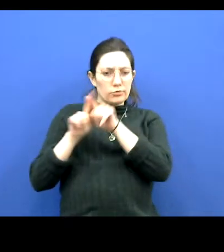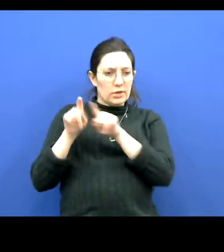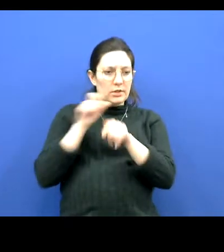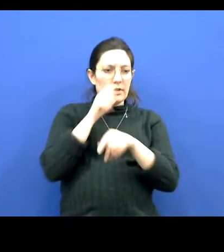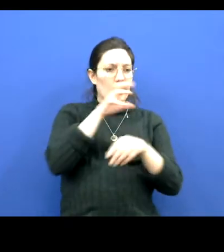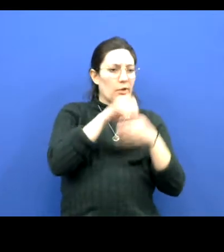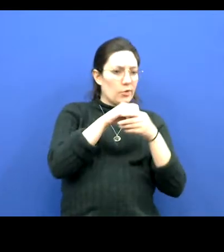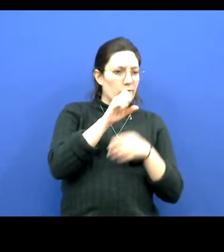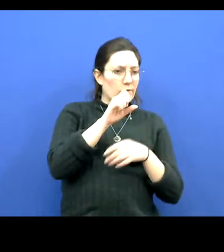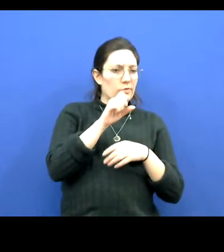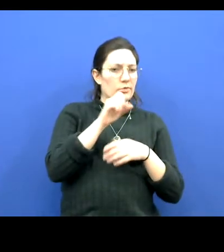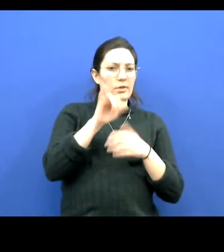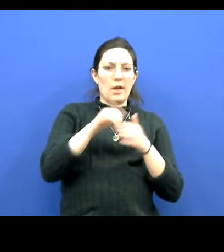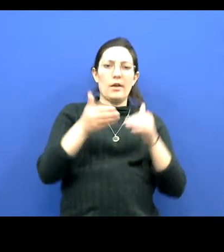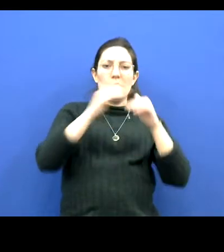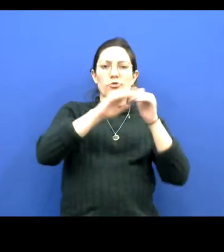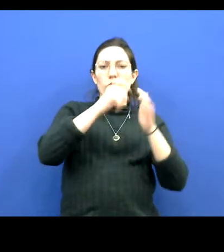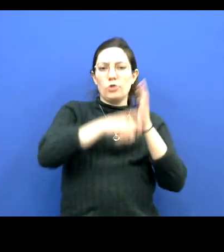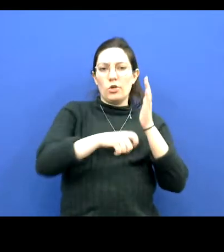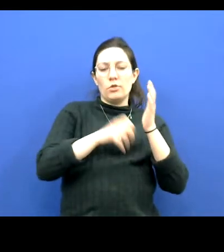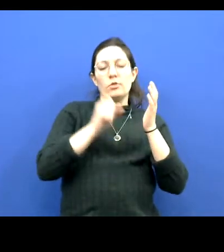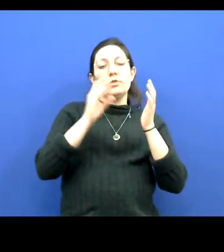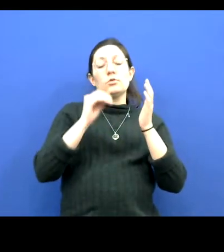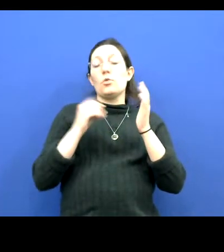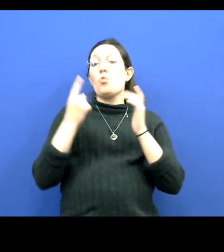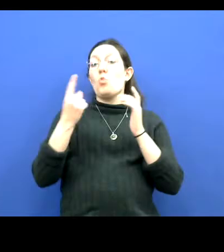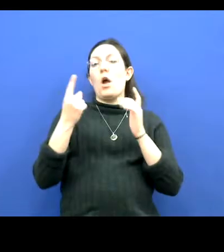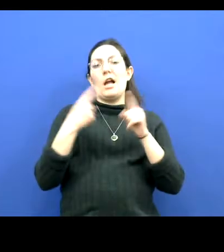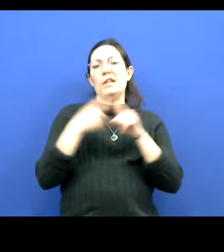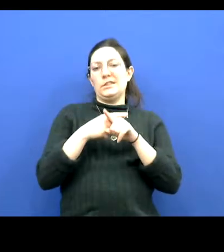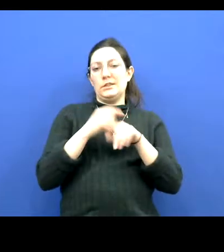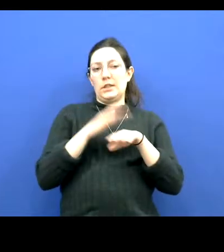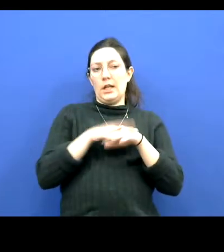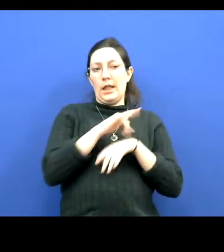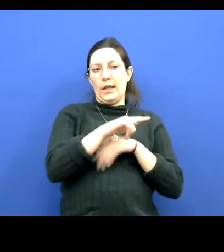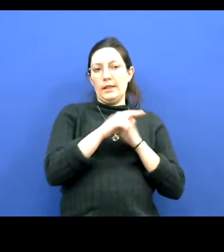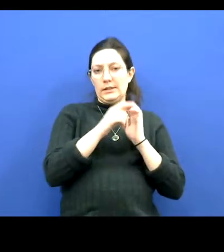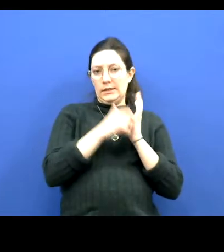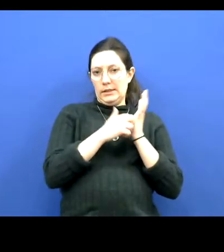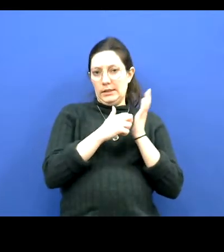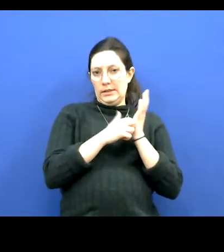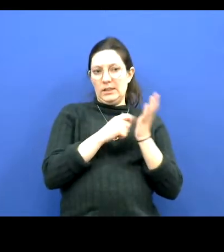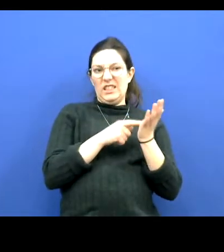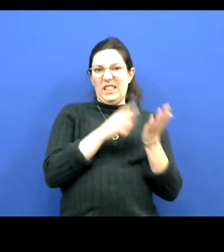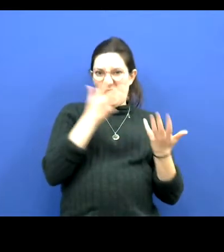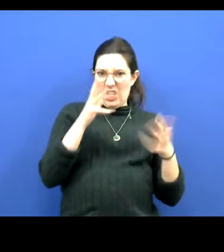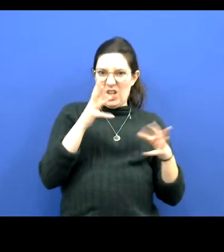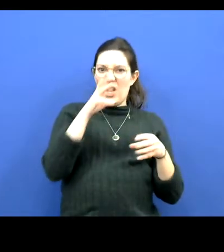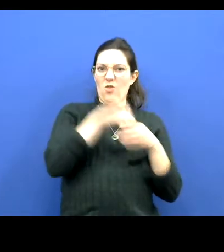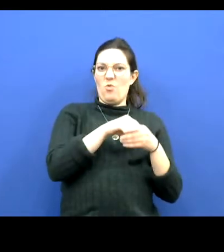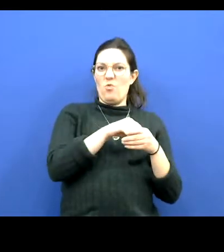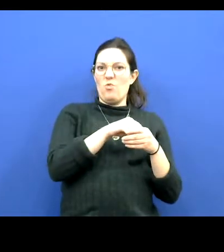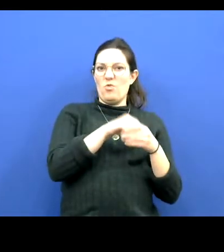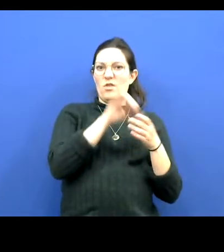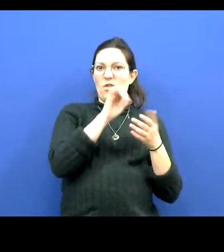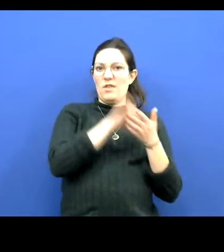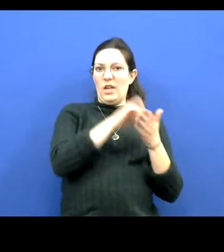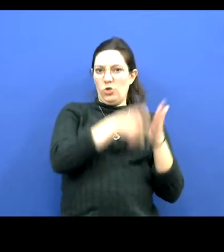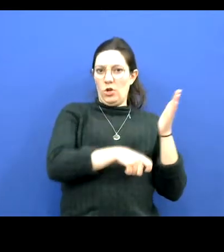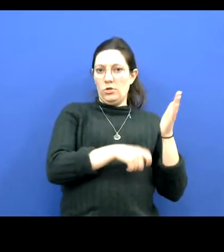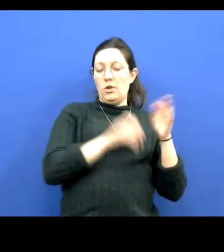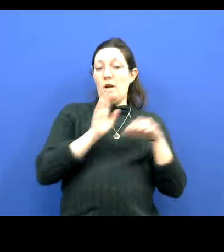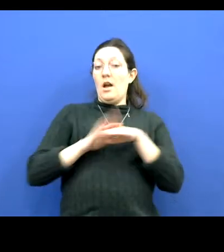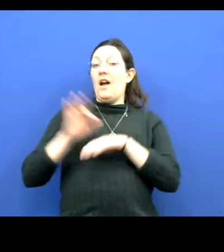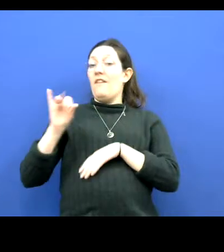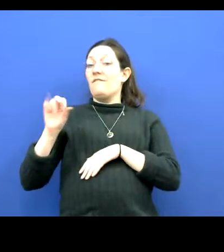surcharge. Right. So that's why the only discrepancy on the ticket, it includes the surcharge. On the fine schedule, we